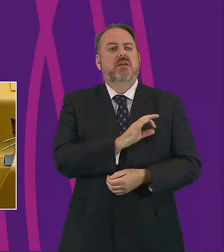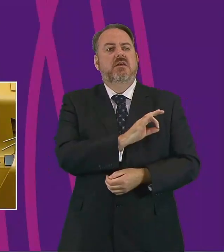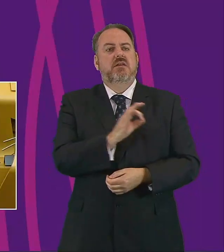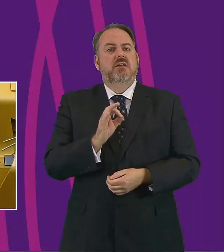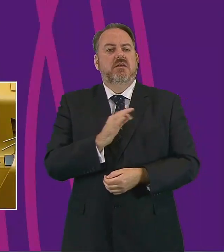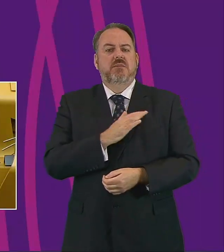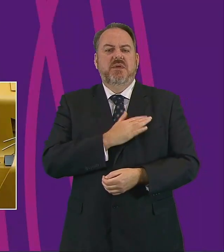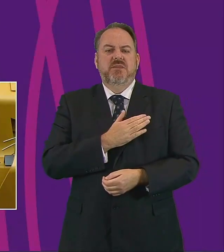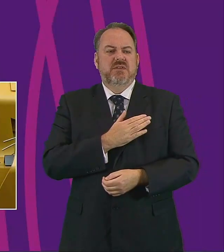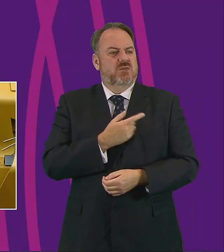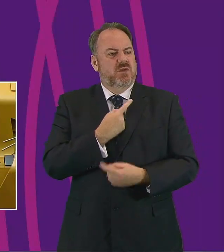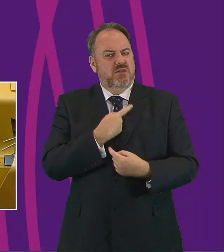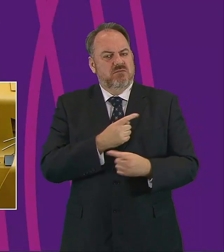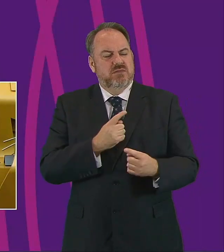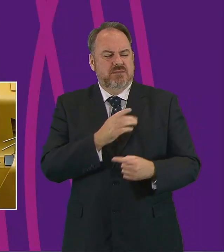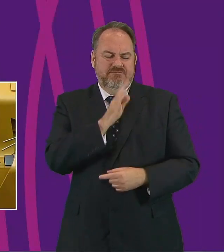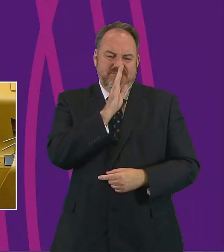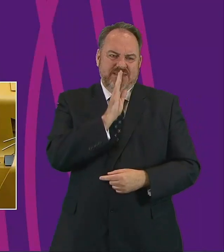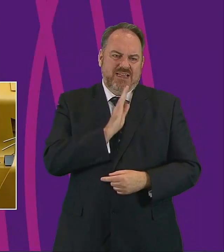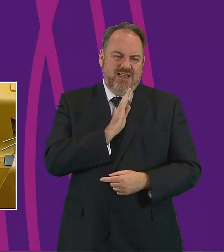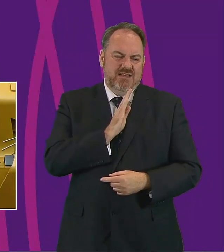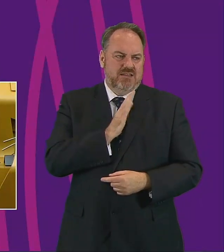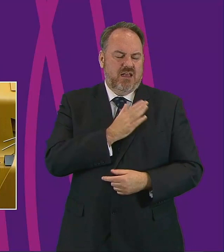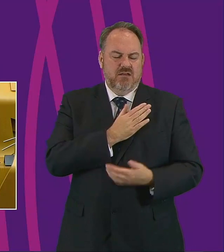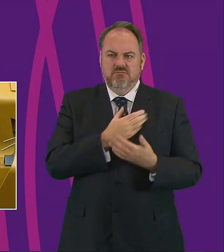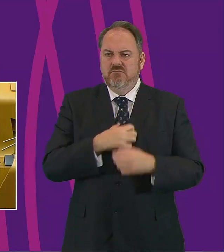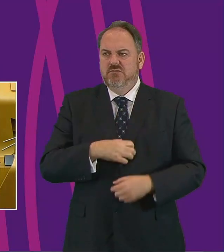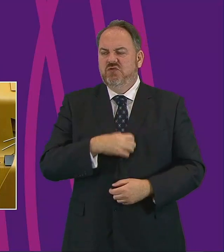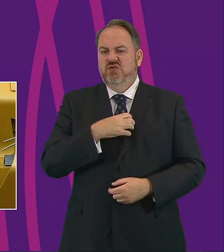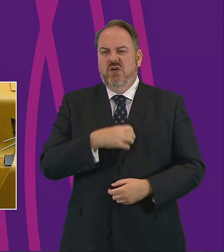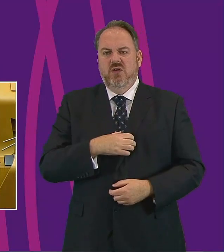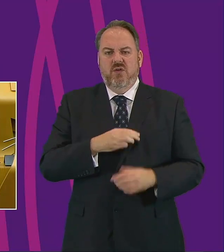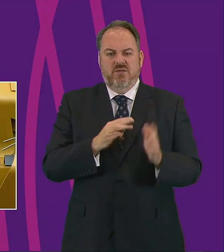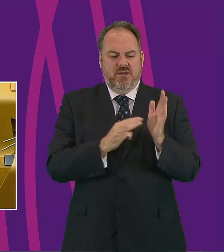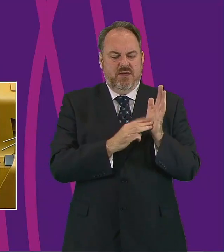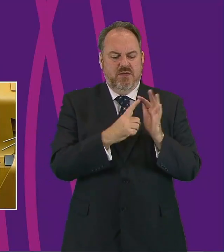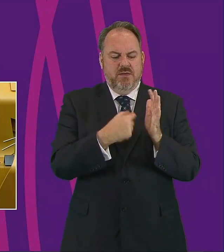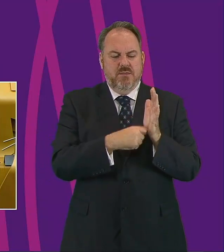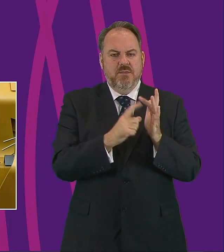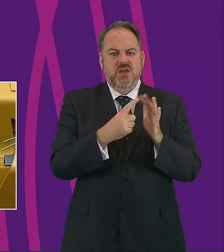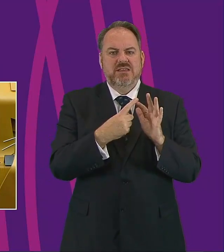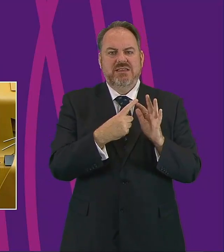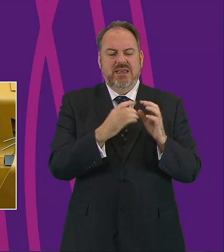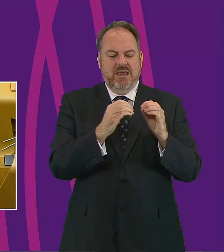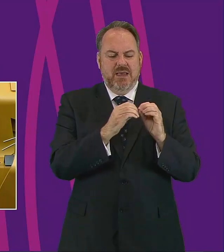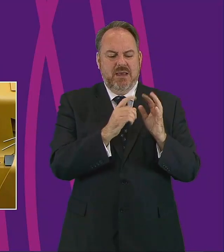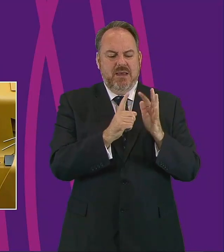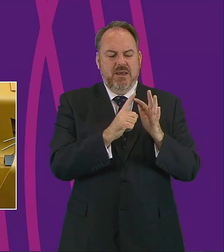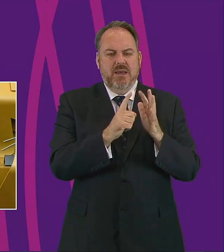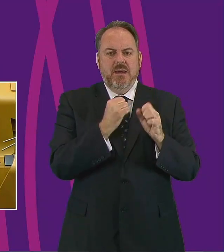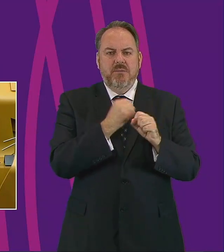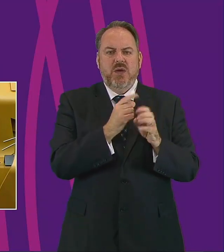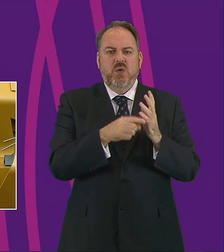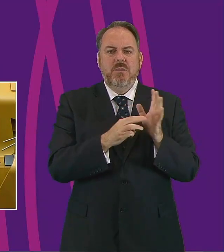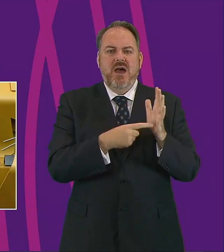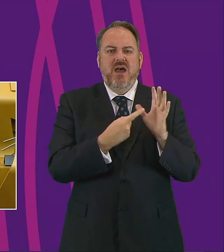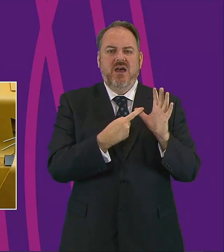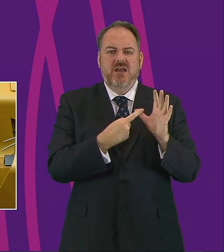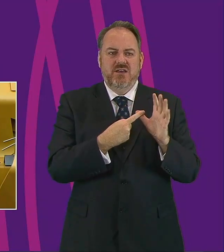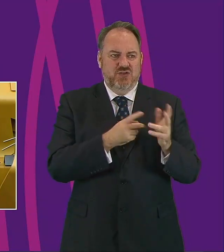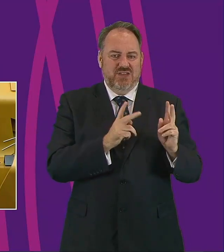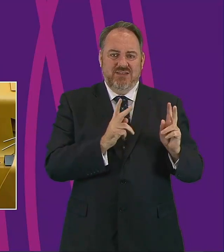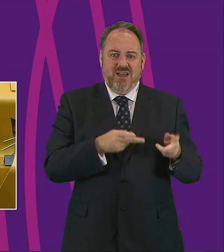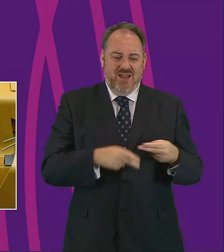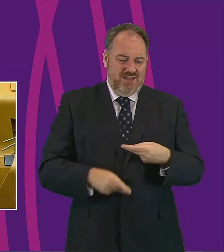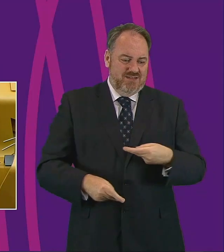expressing sadness and outrage at the tragic death of Mercy Baguma. On Saturday, Mercy was found dead beside